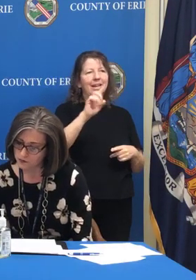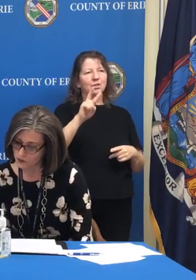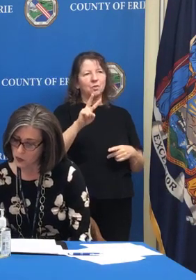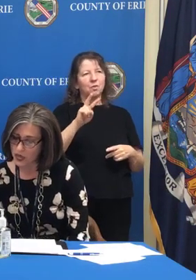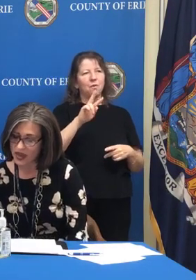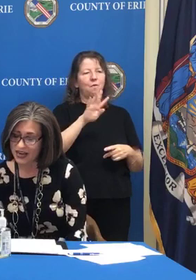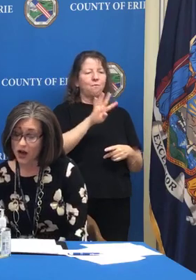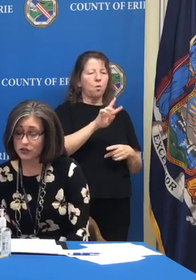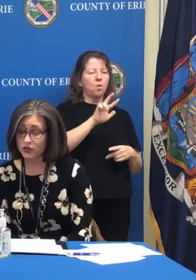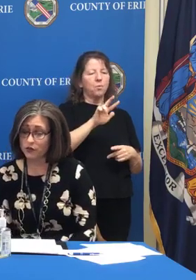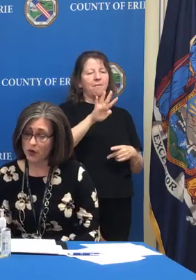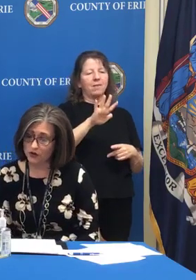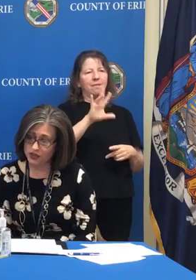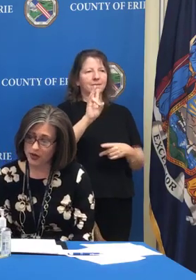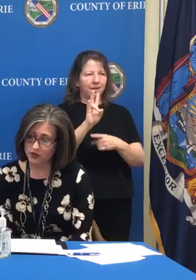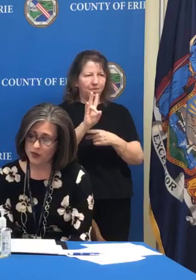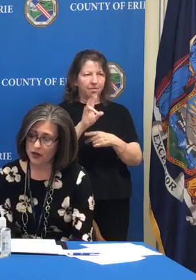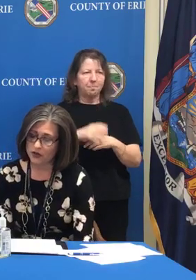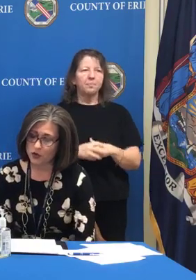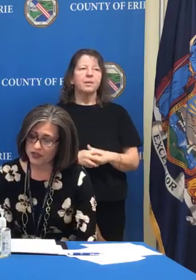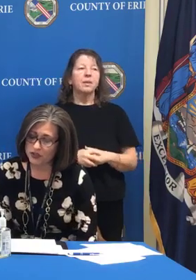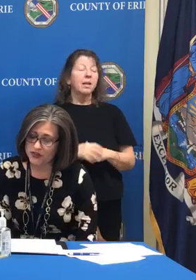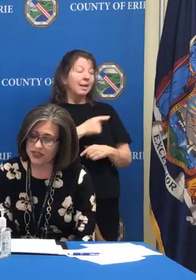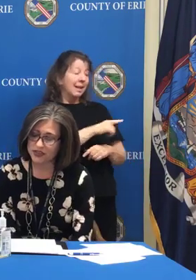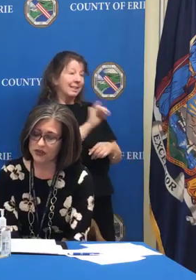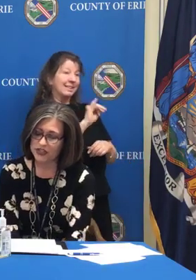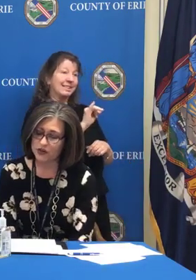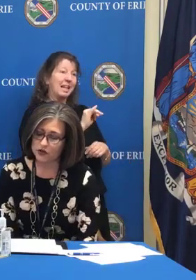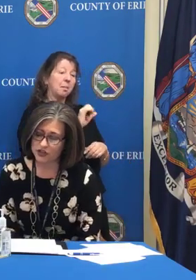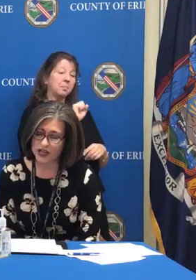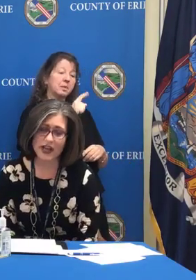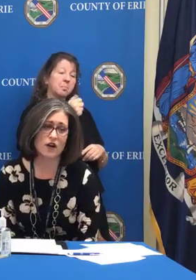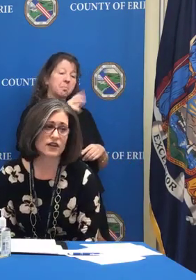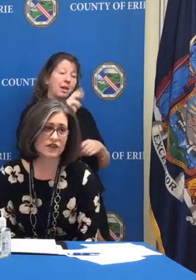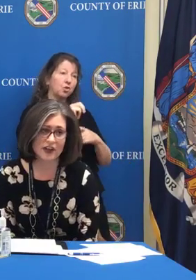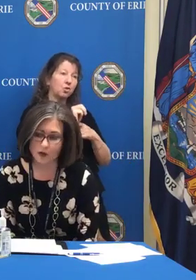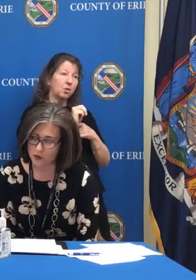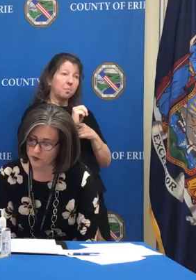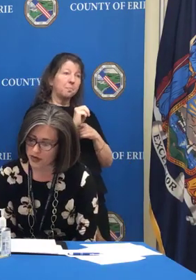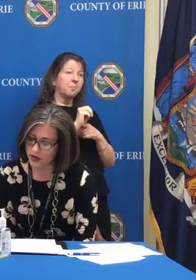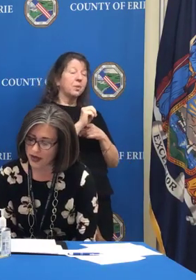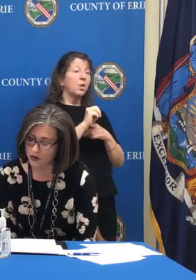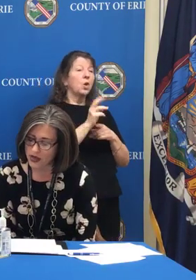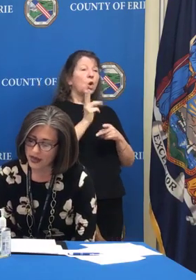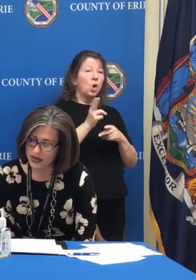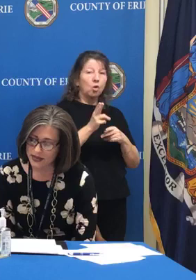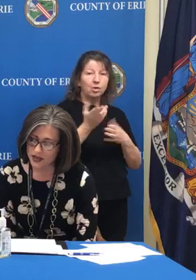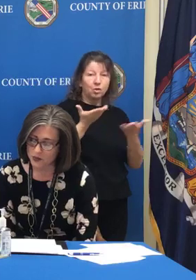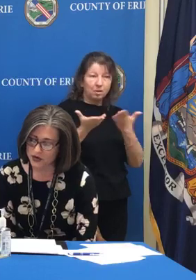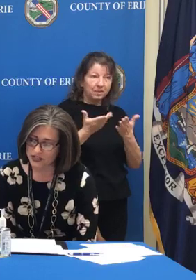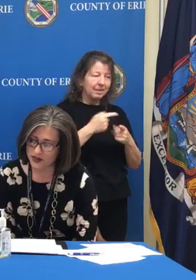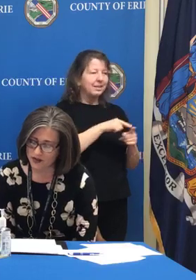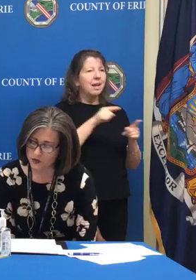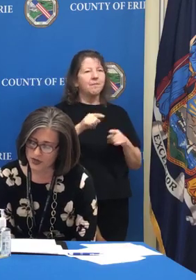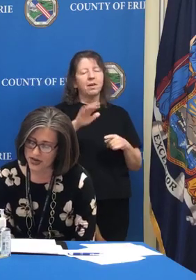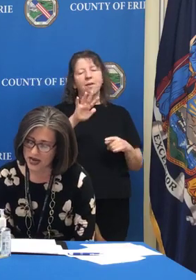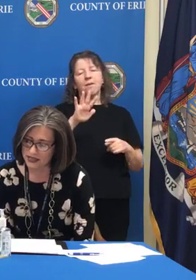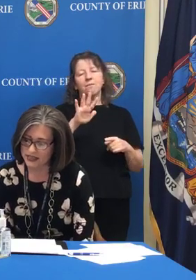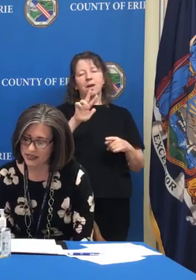882-4357. And also under Spectrum Health and Human Services, there is an urgent care that's available for mental health, and that number is